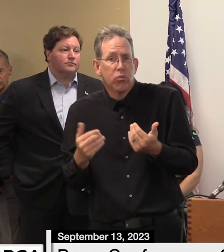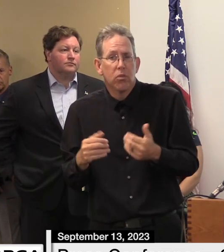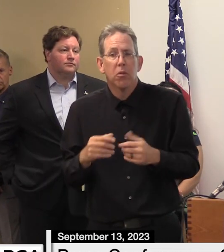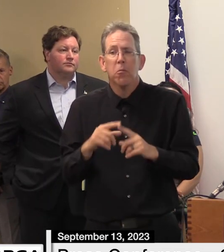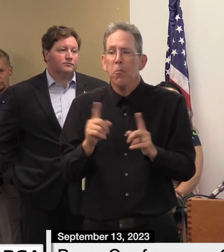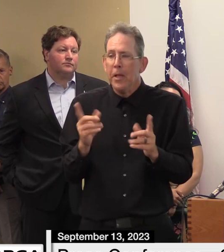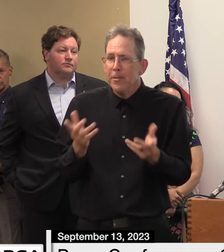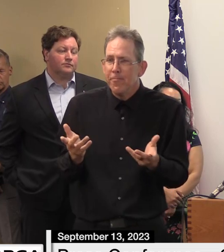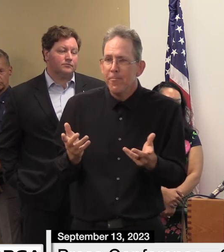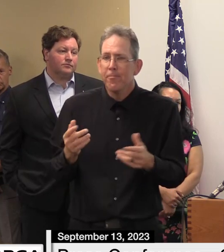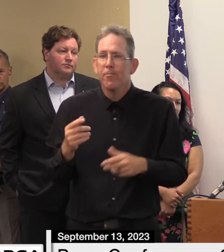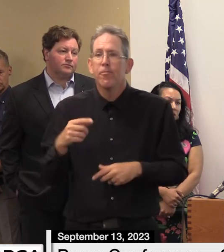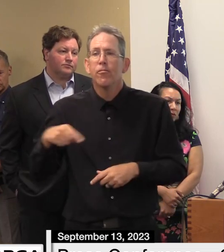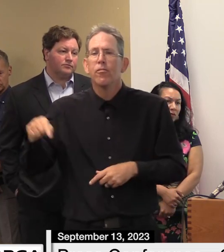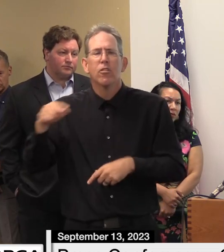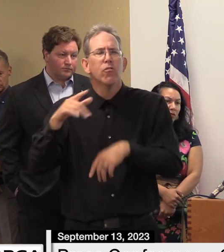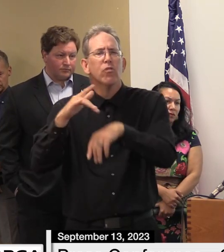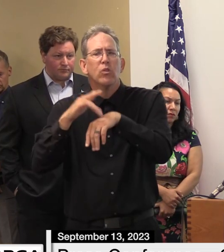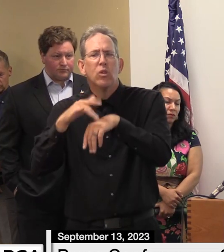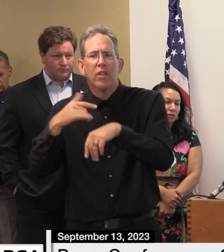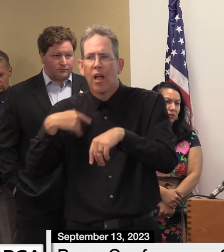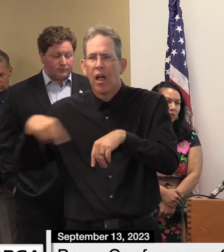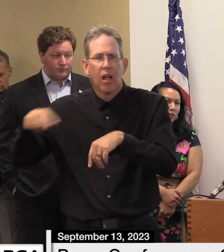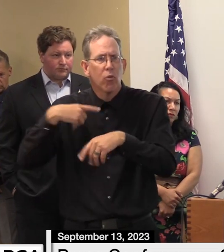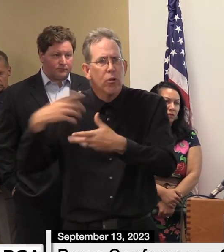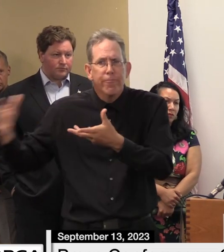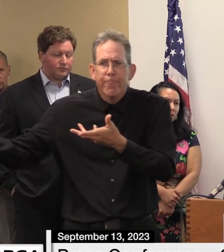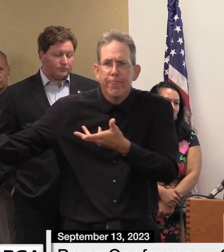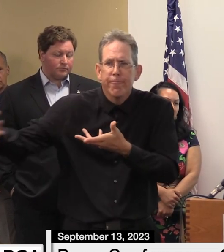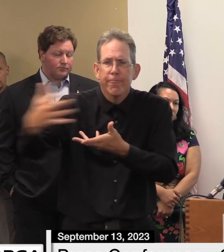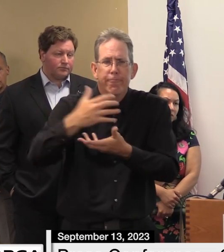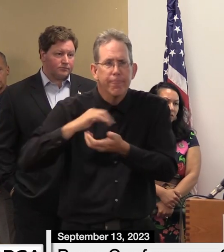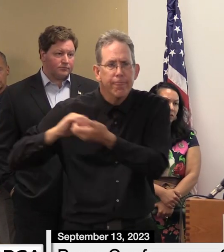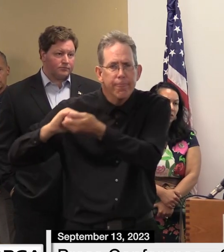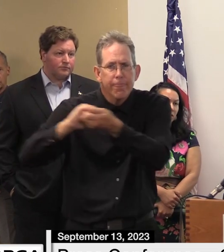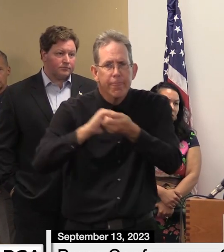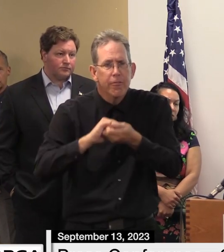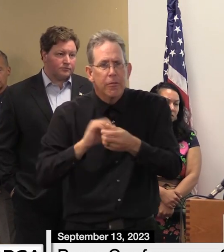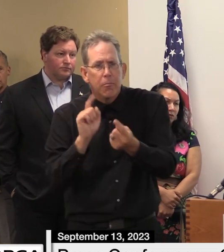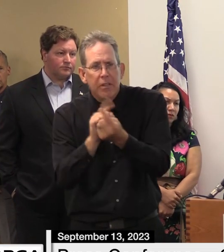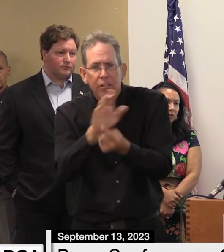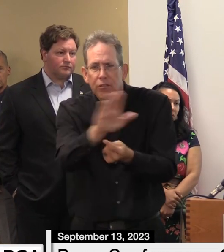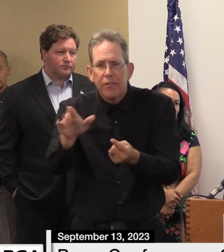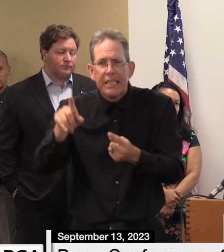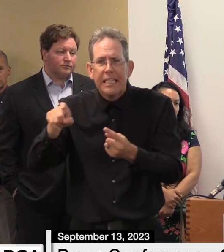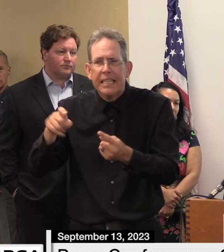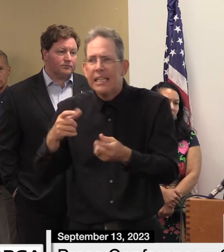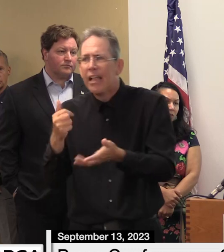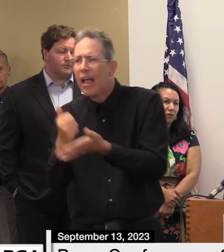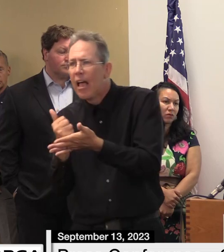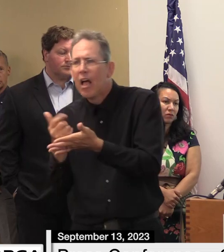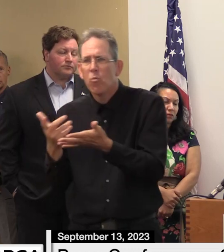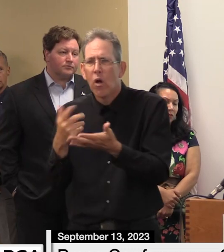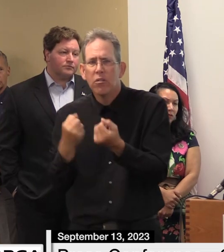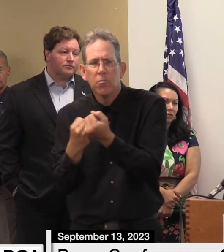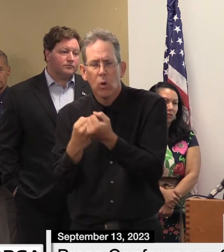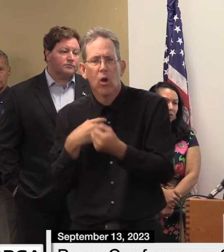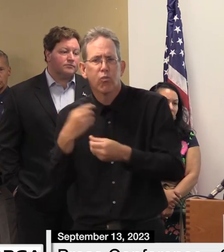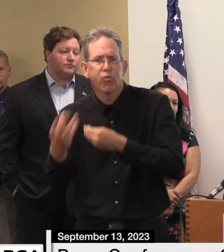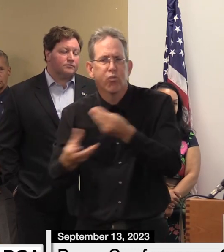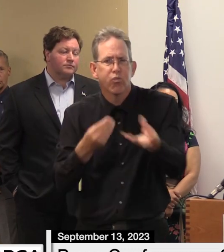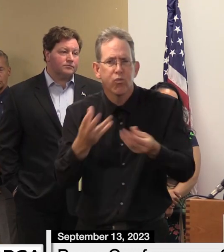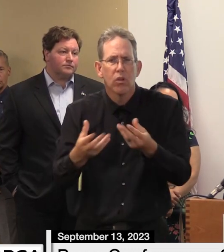resources so that we can really meet the needs that they're at. So yes, that's on the table as something we're looking at, but